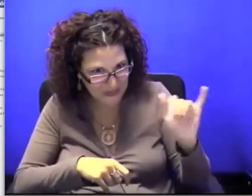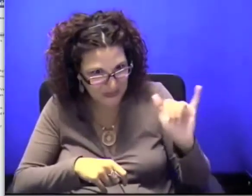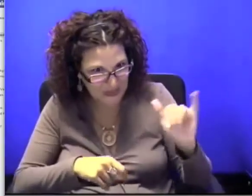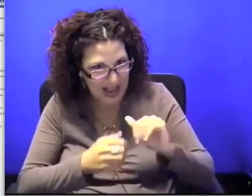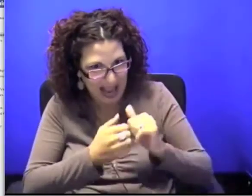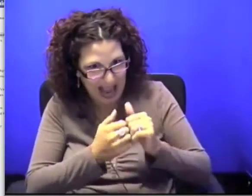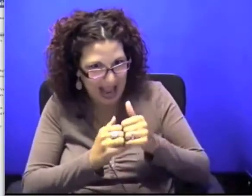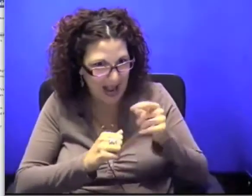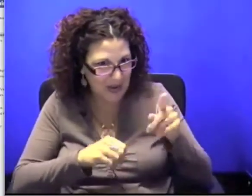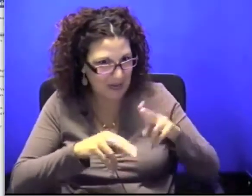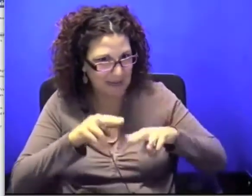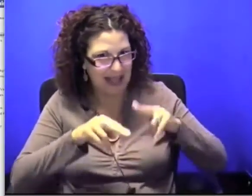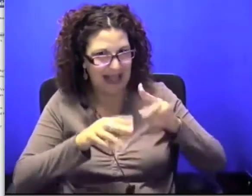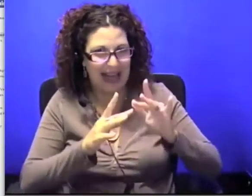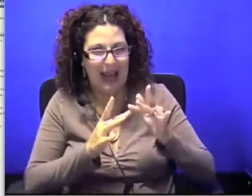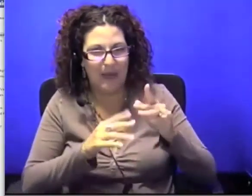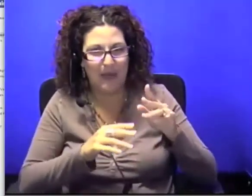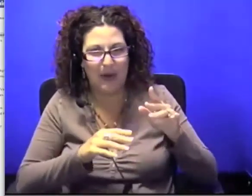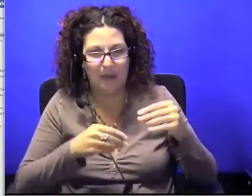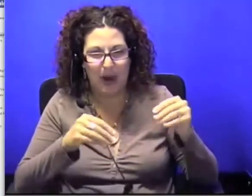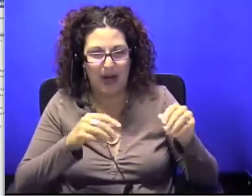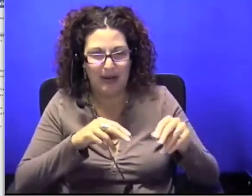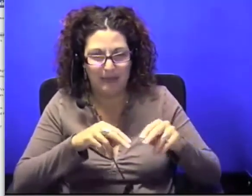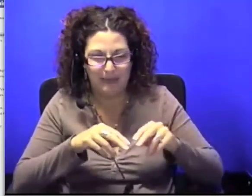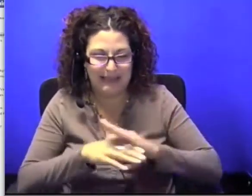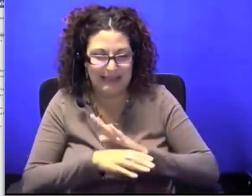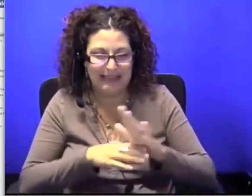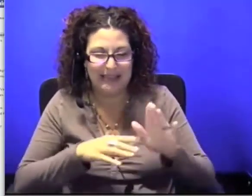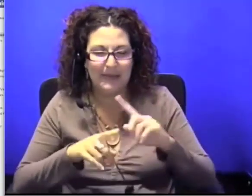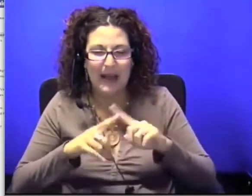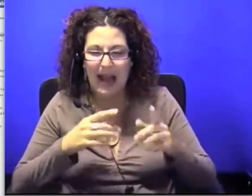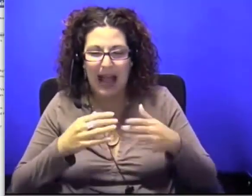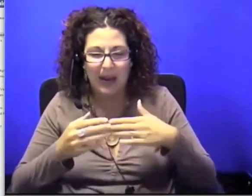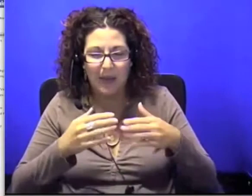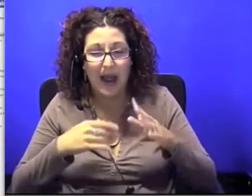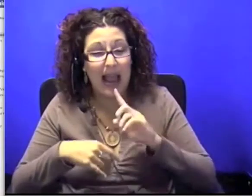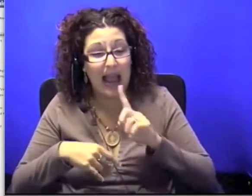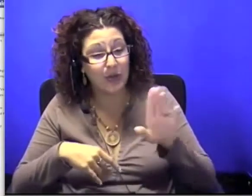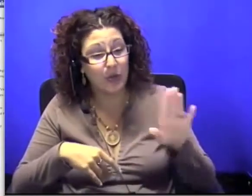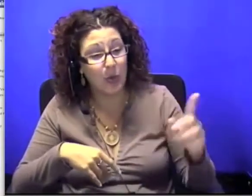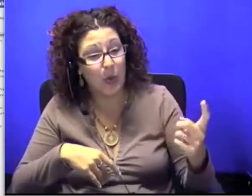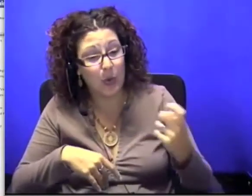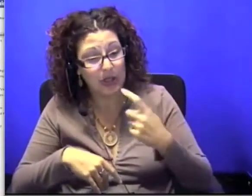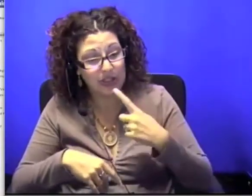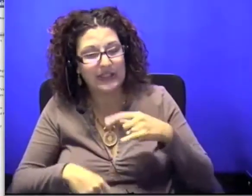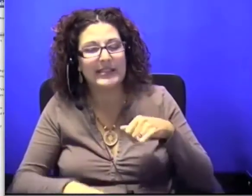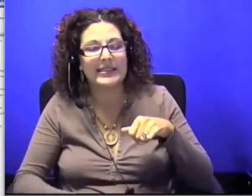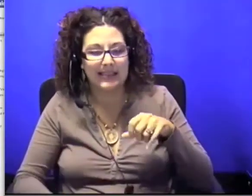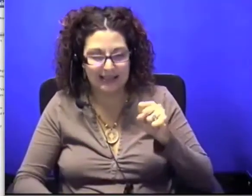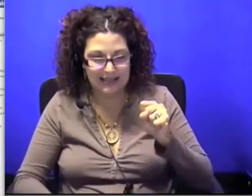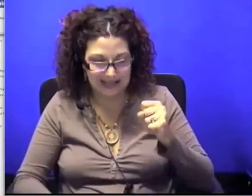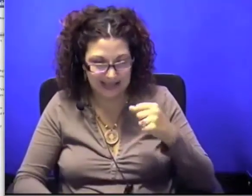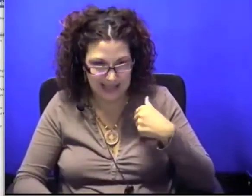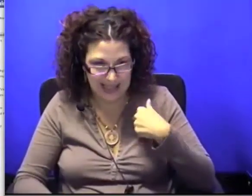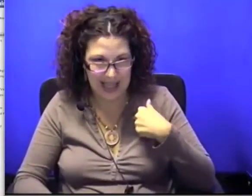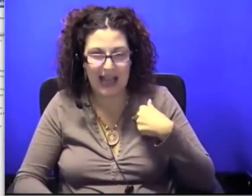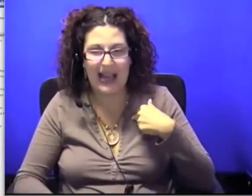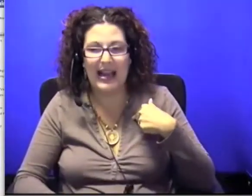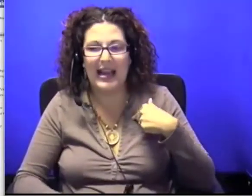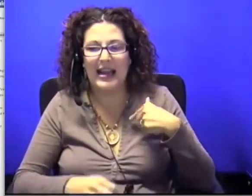brain when it comes to how do you build a network marketing business. But anyway, to answer your question, yes, I